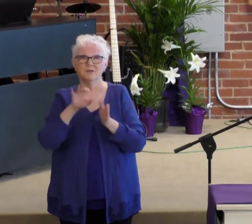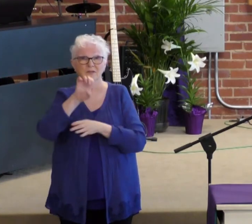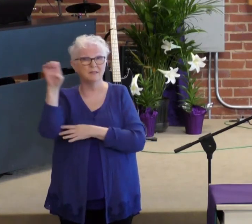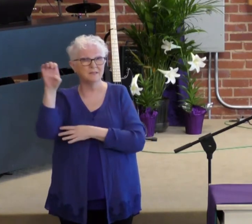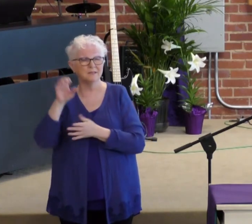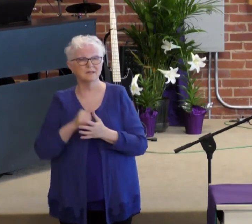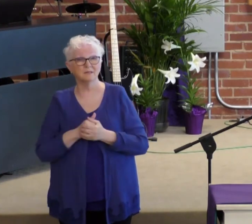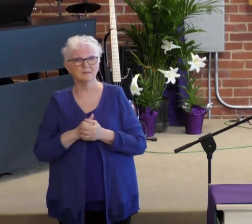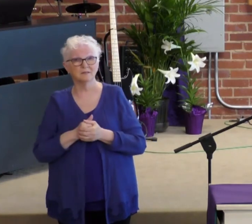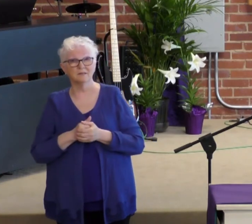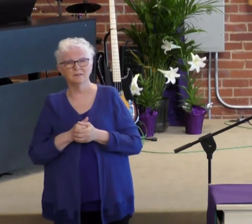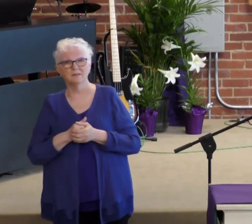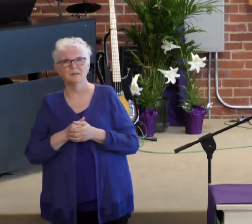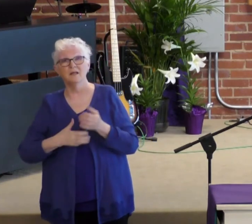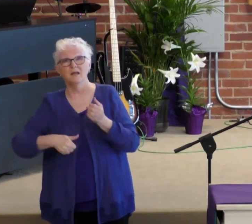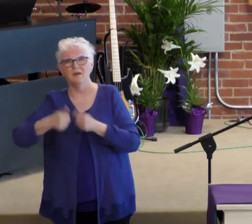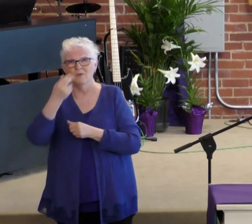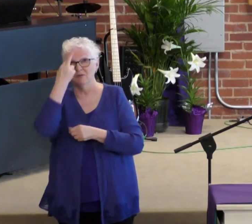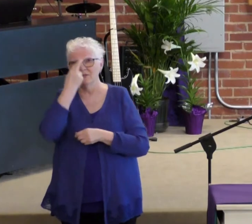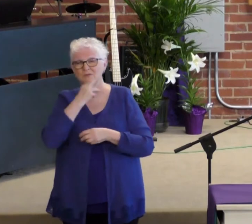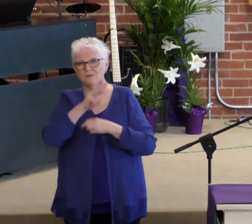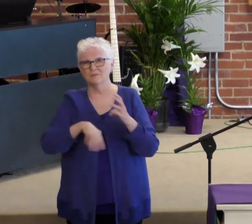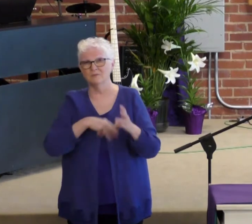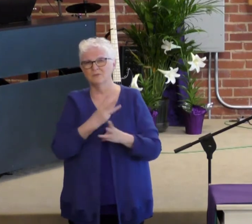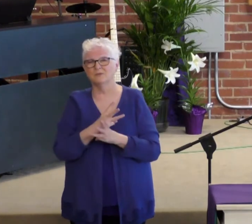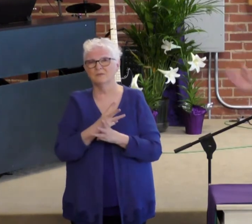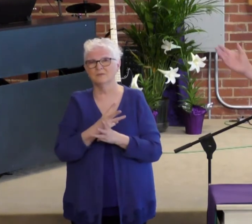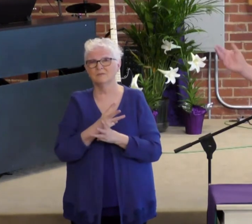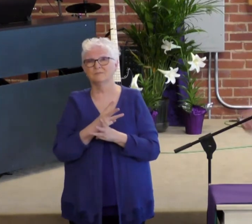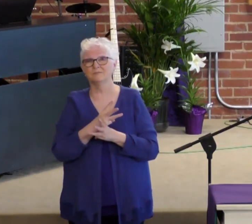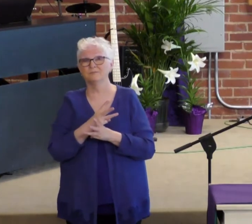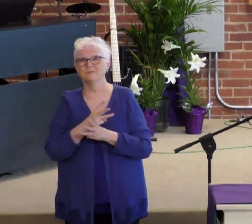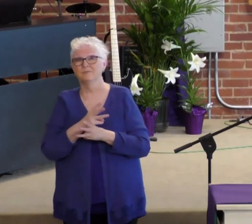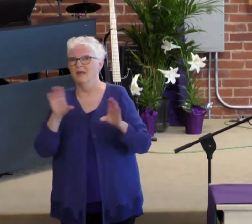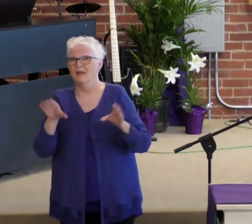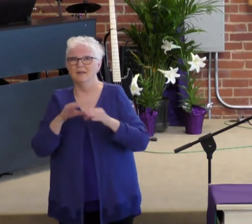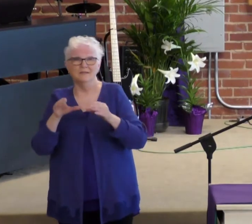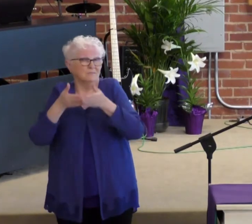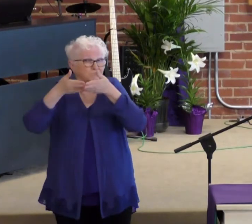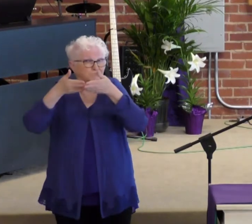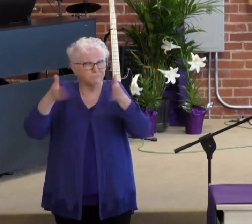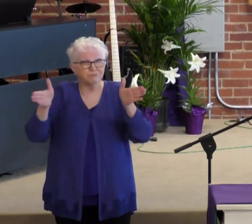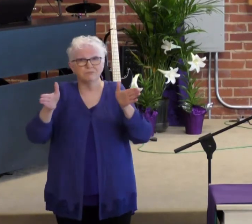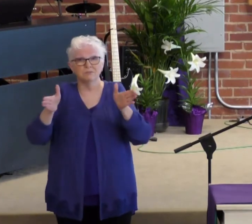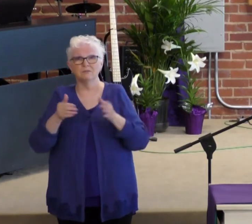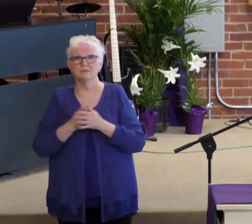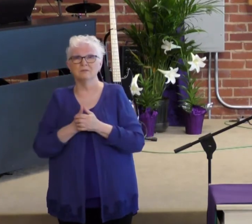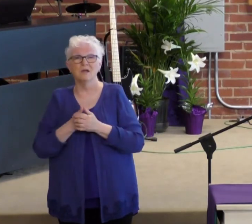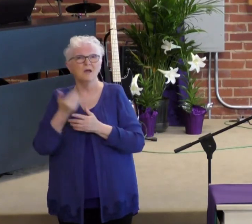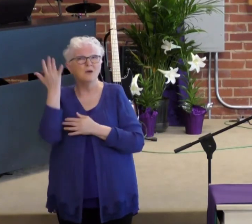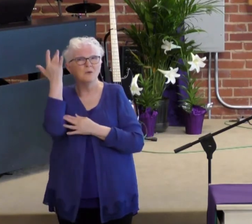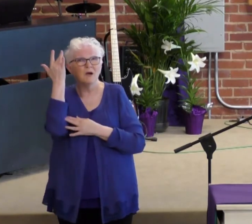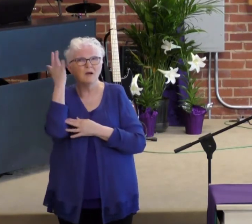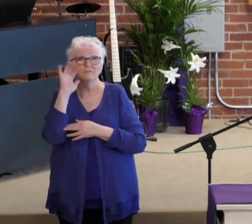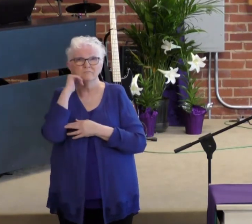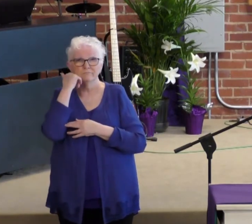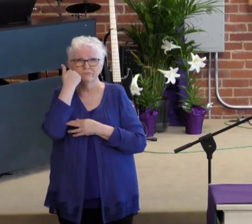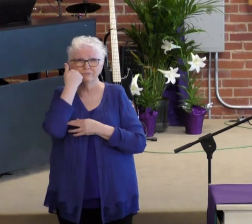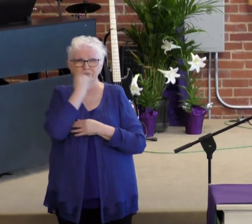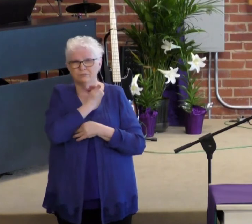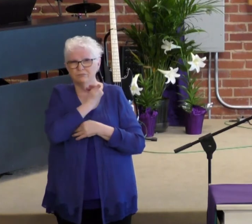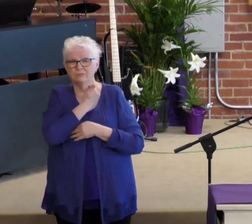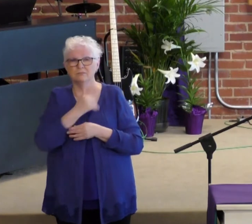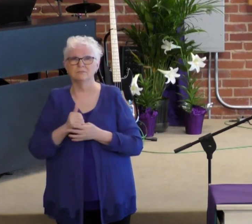and most of the Roman world. And it was done so publicly in humiliation for all to